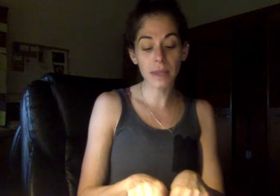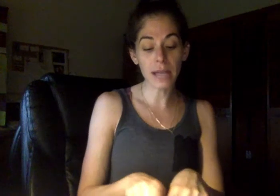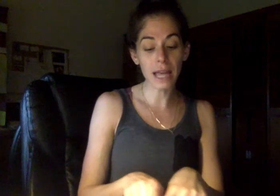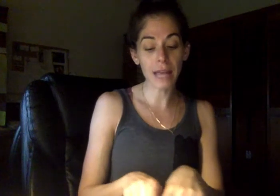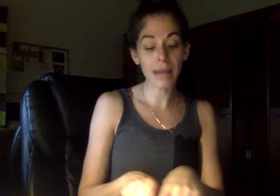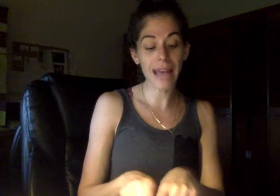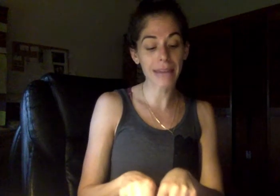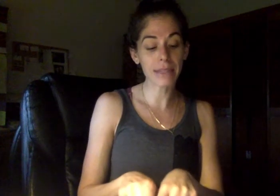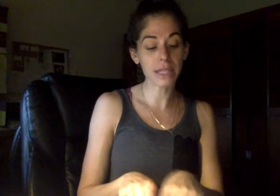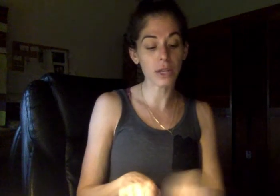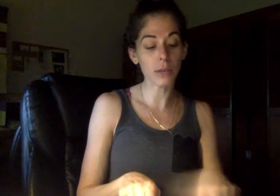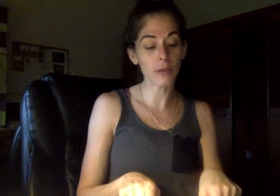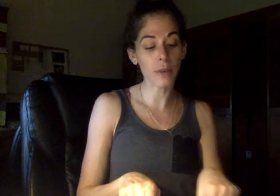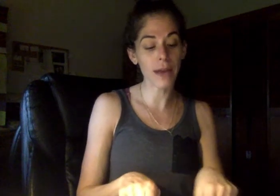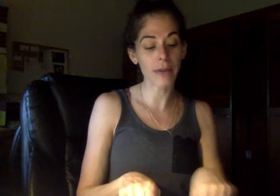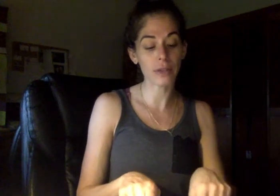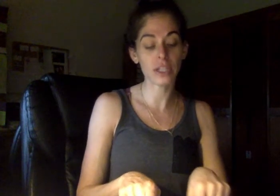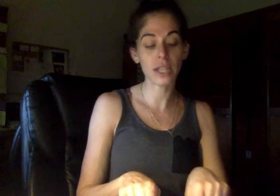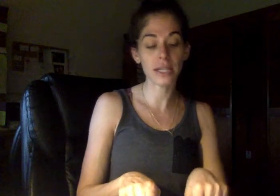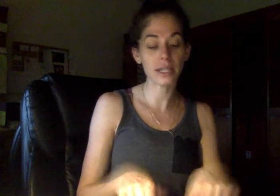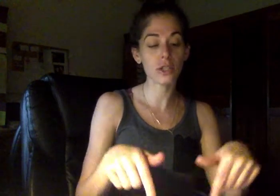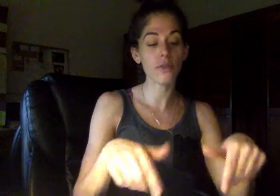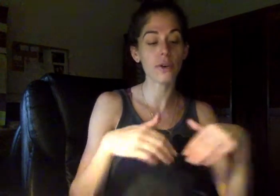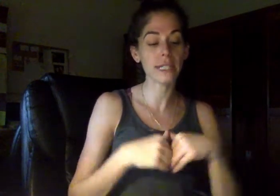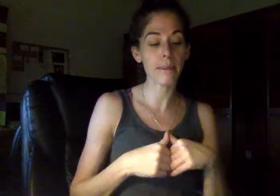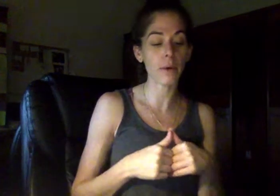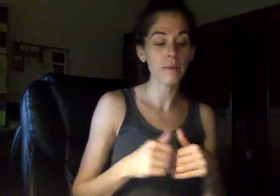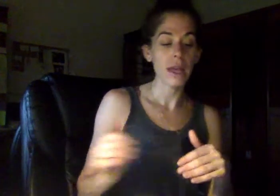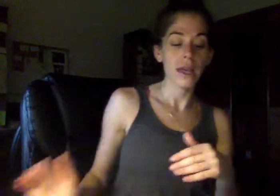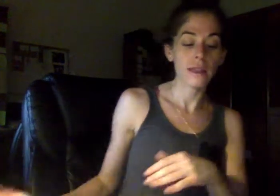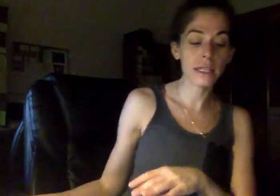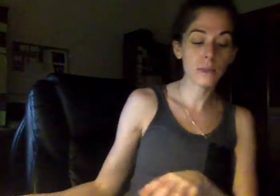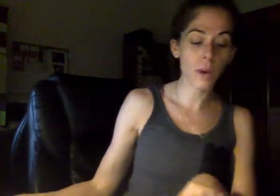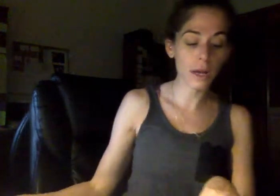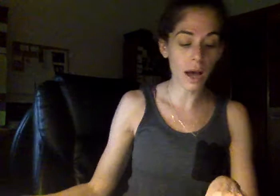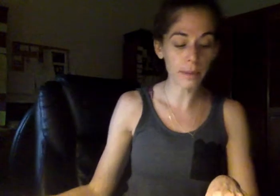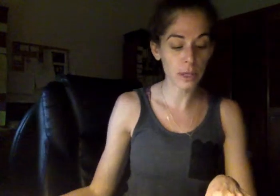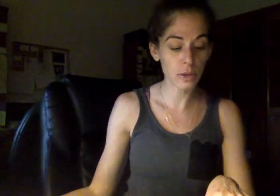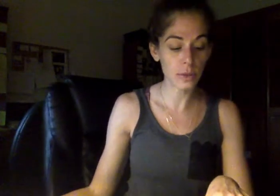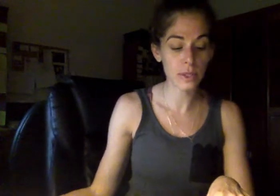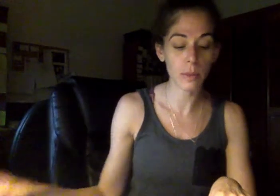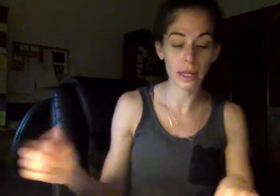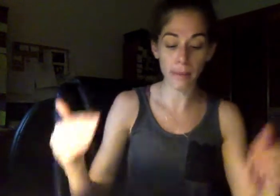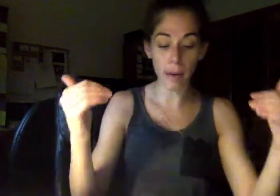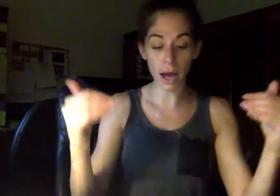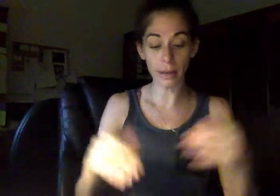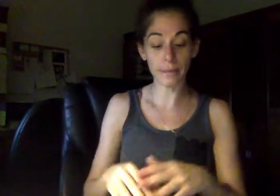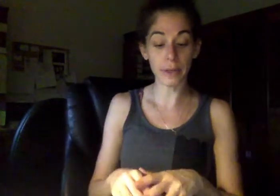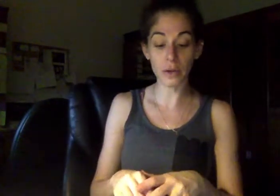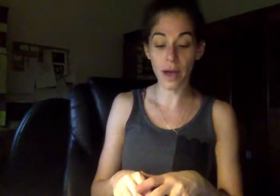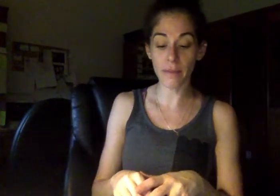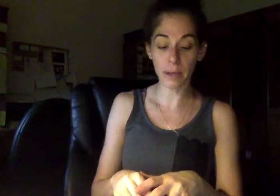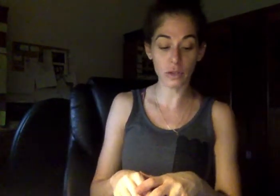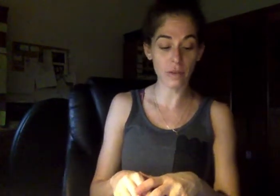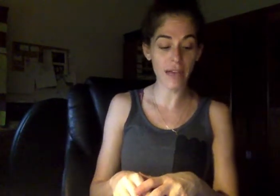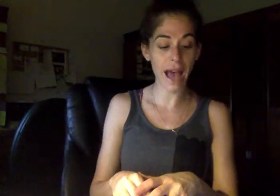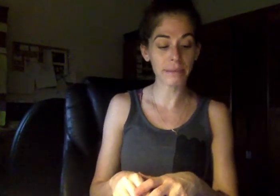dialogue by adding material before and after each sentence. So, for example, this one, I'm going to use the one at the bottom, and you'll have a picture of that.